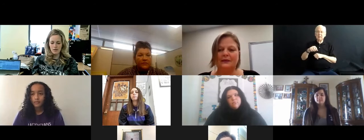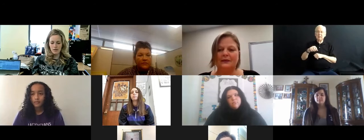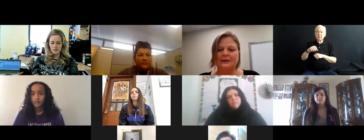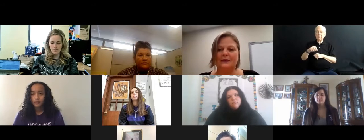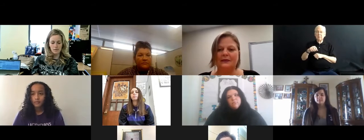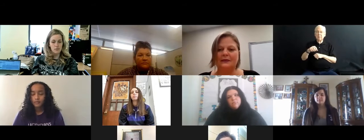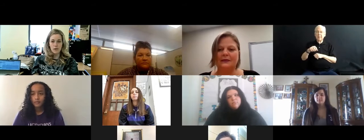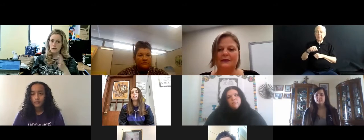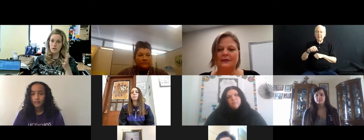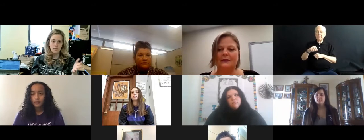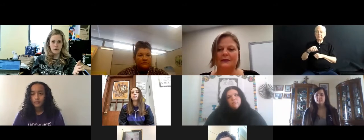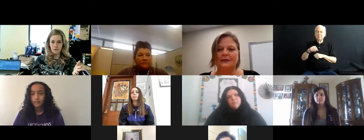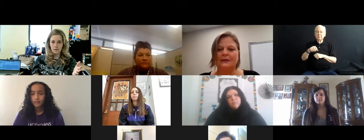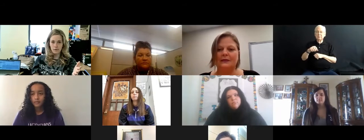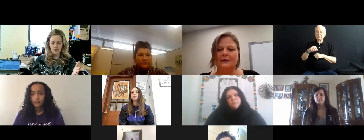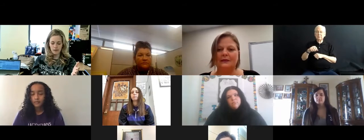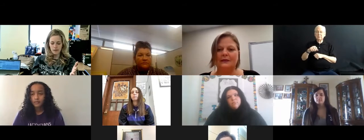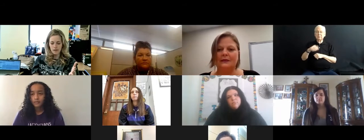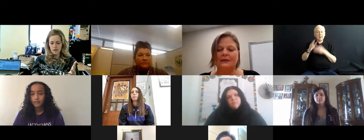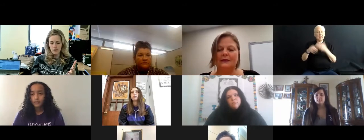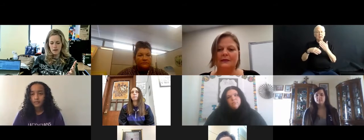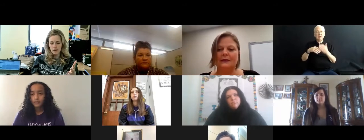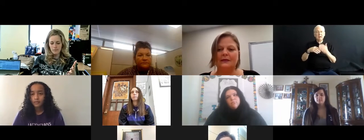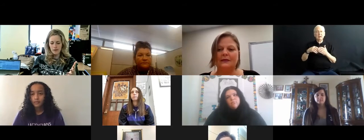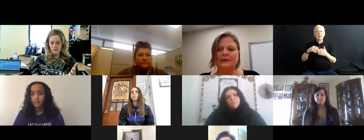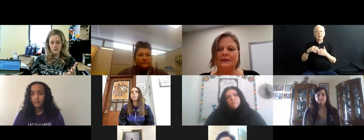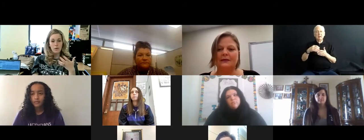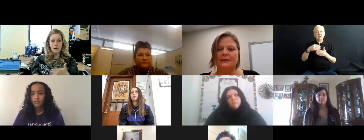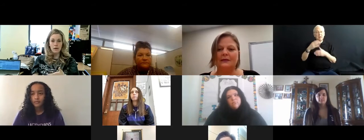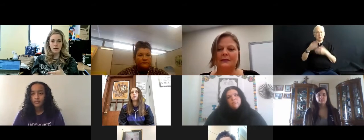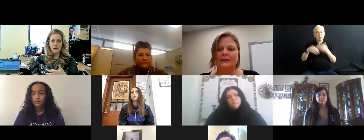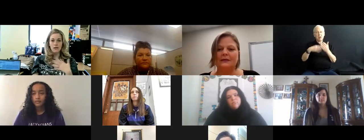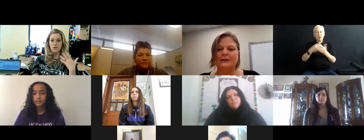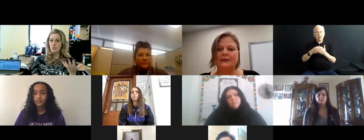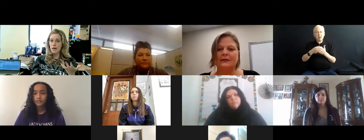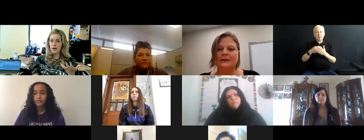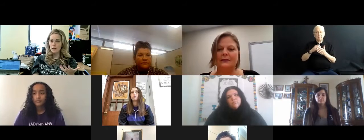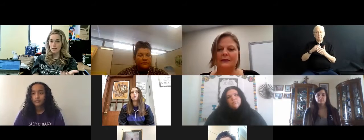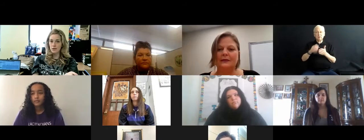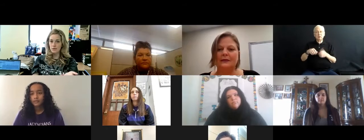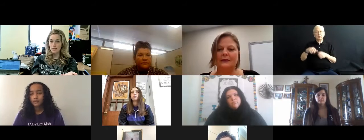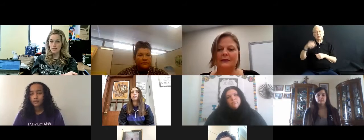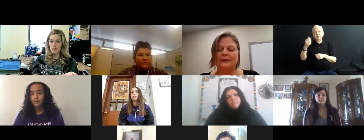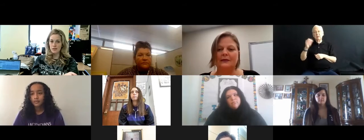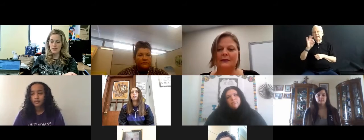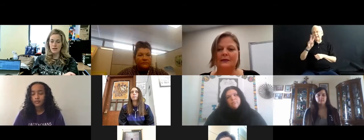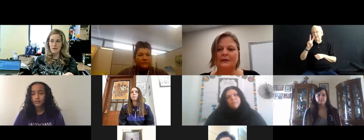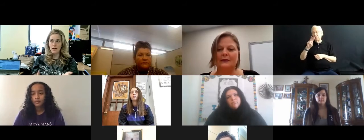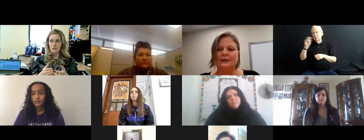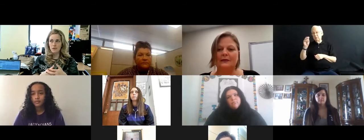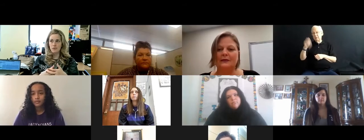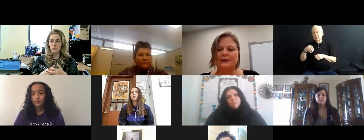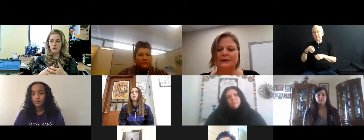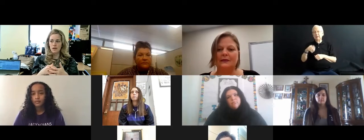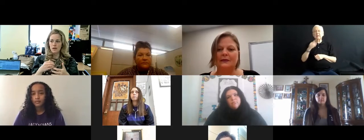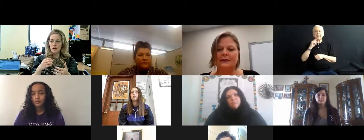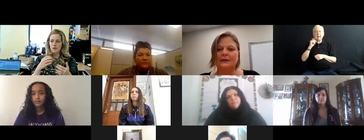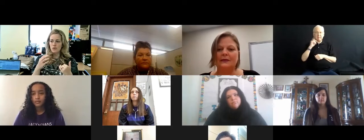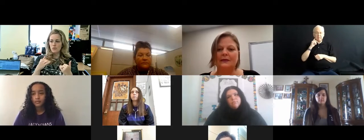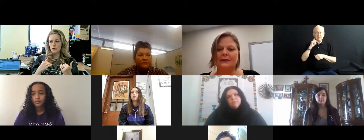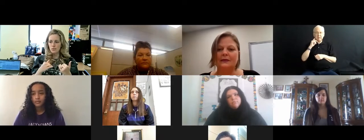And the rest are all deaf or hard of hearing. And if you are hearing and you apply to go to Gallaudet, you have